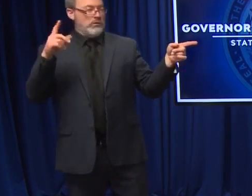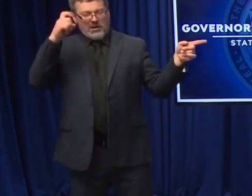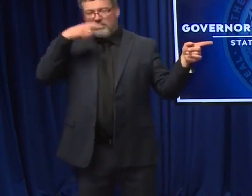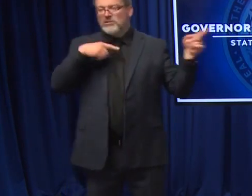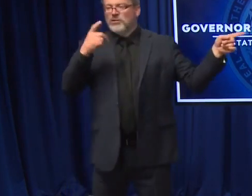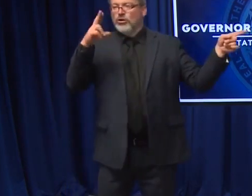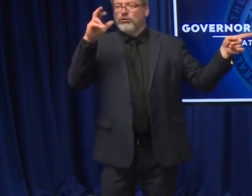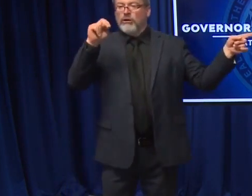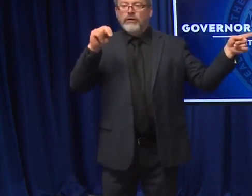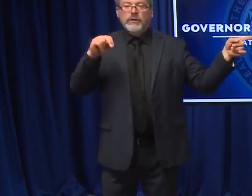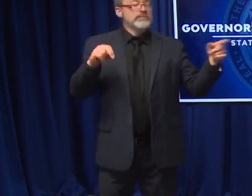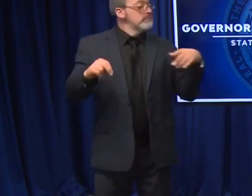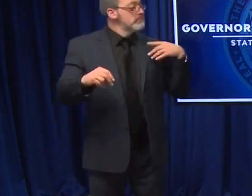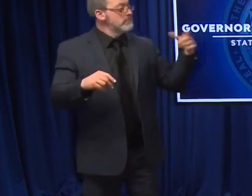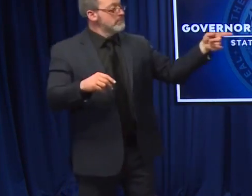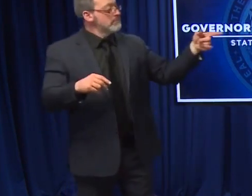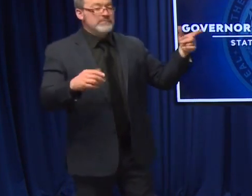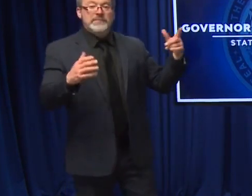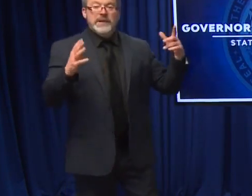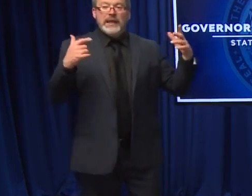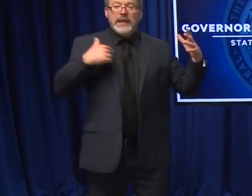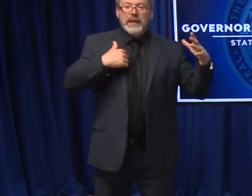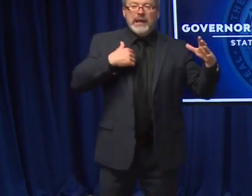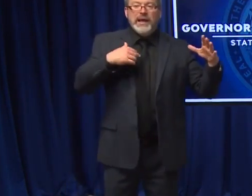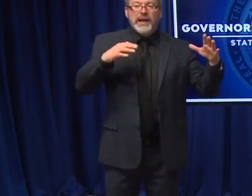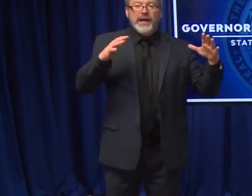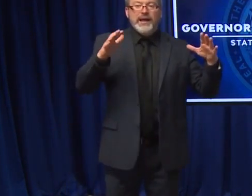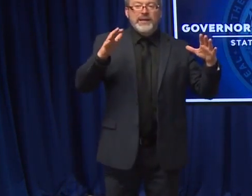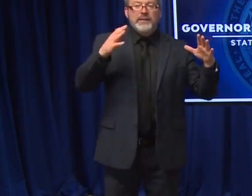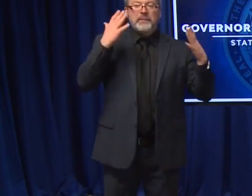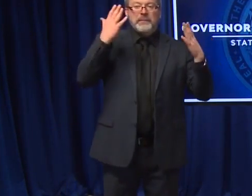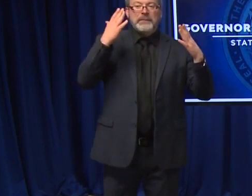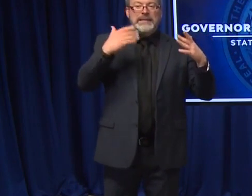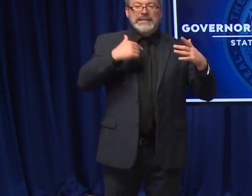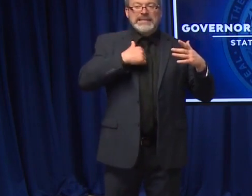best when I'm about to answer and they wave me off knowing that I'm probably going to screw it up.